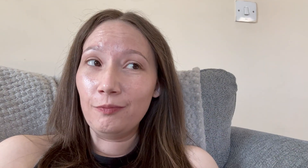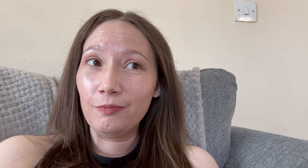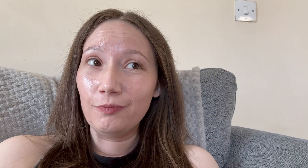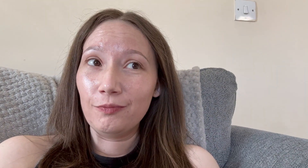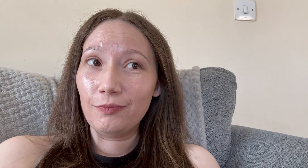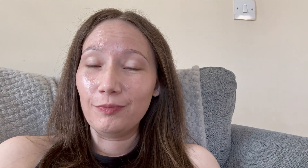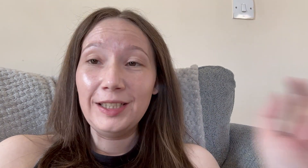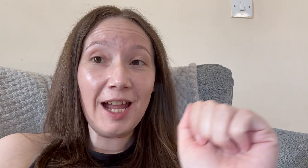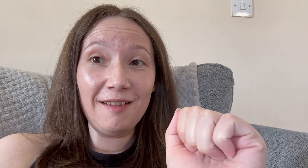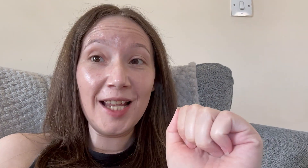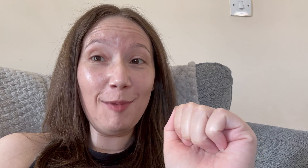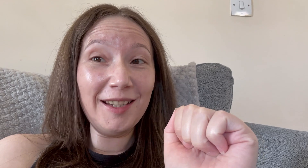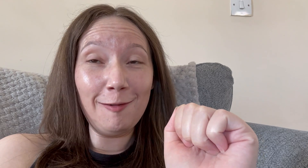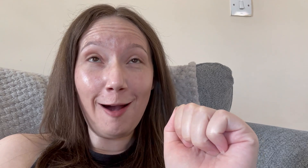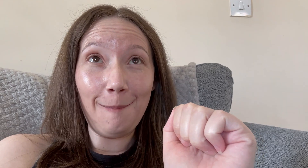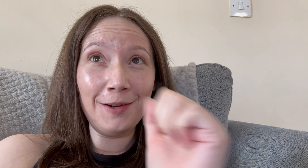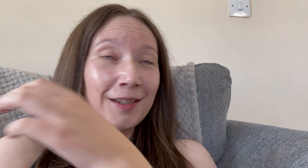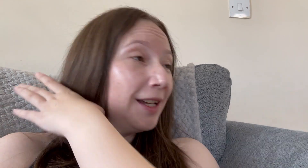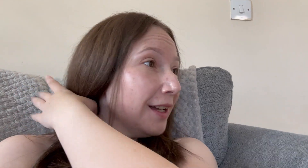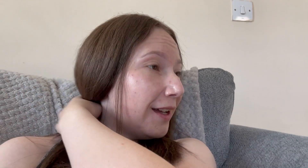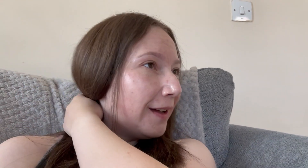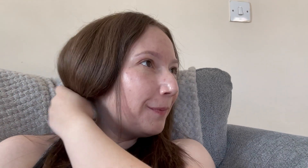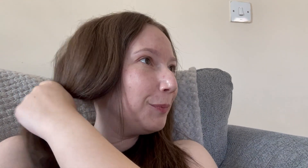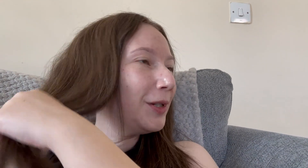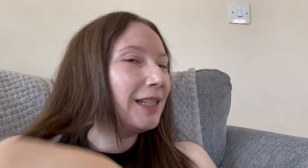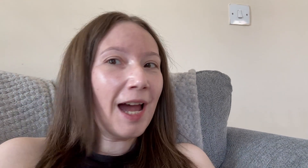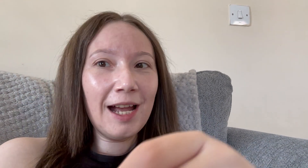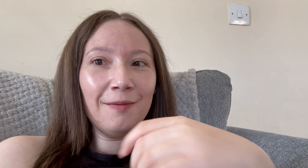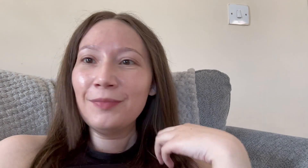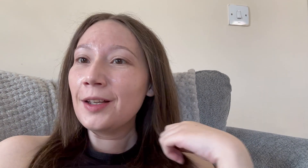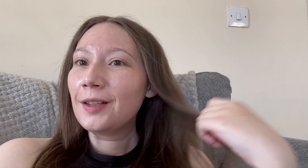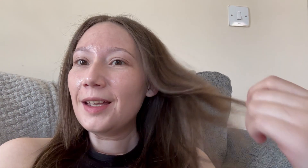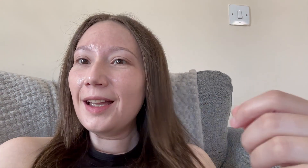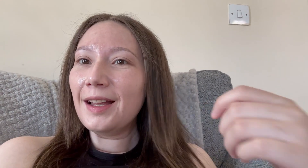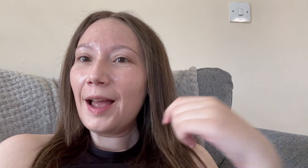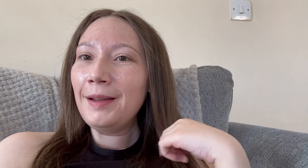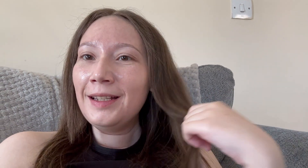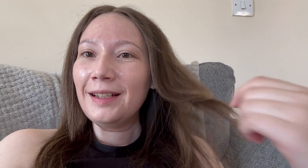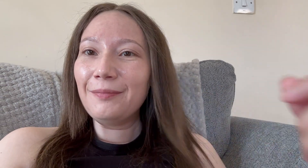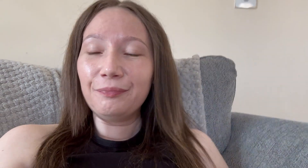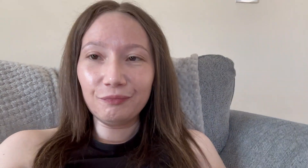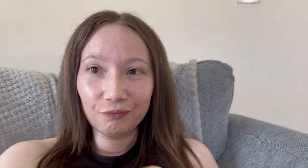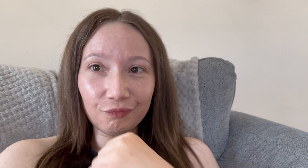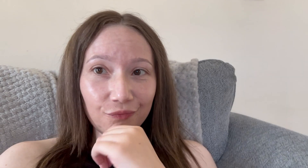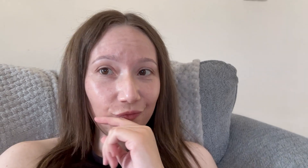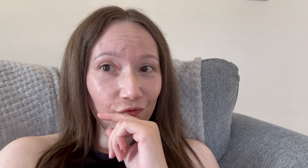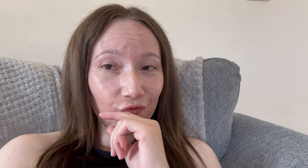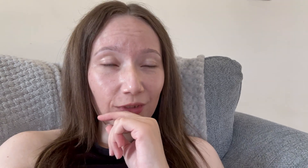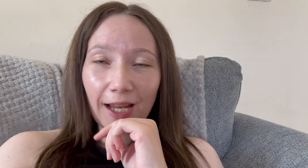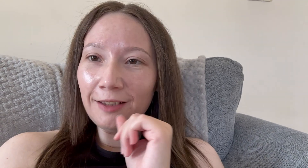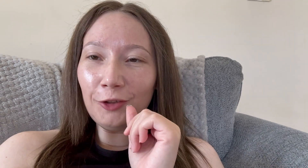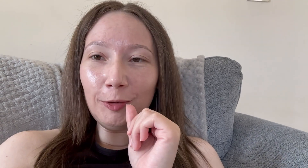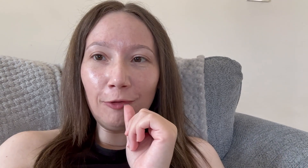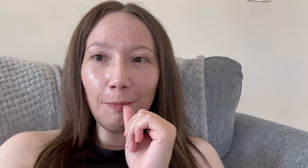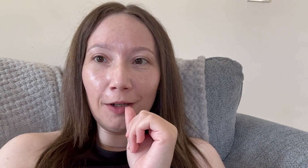home. Yeah, that's basically what happened. But yeah, I mean,